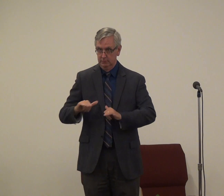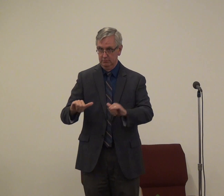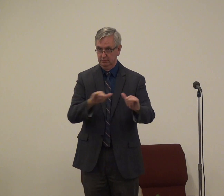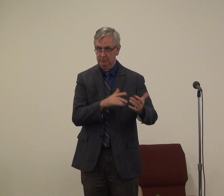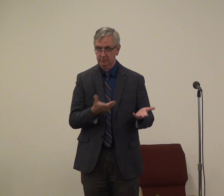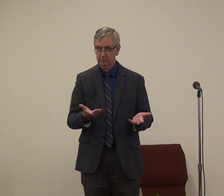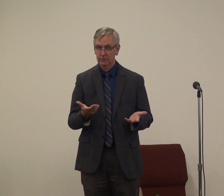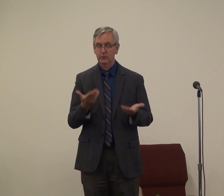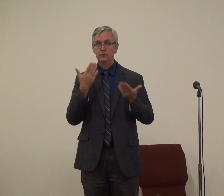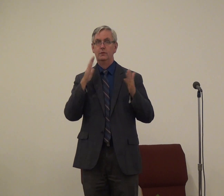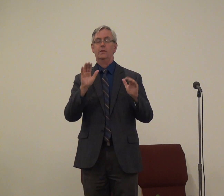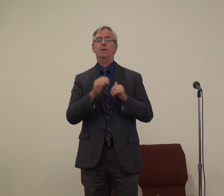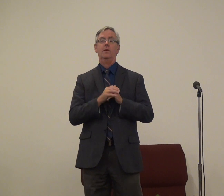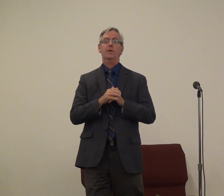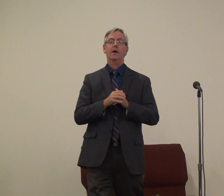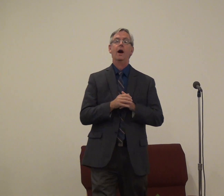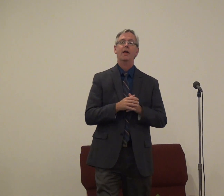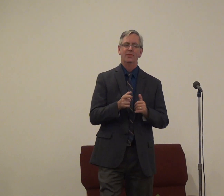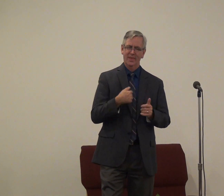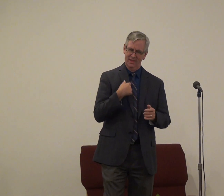do these kinds of things like other people can.